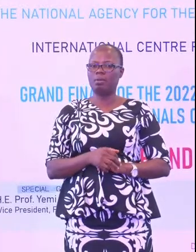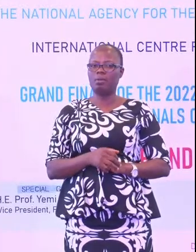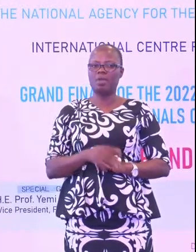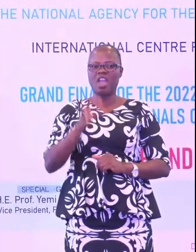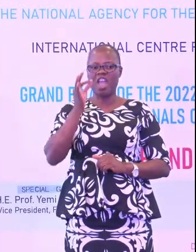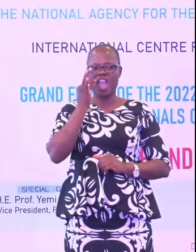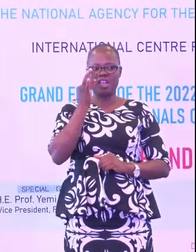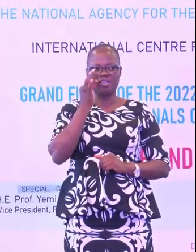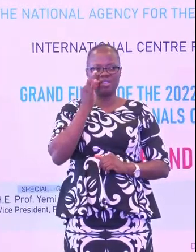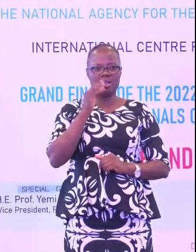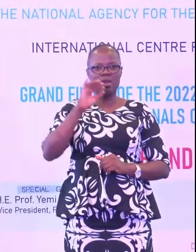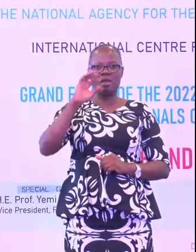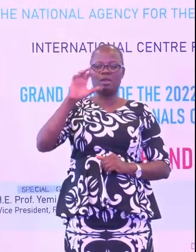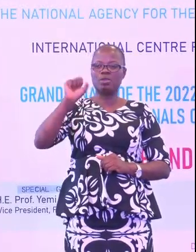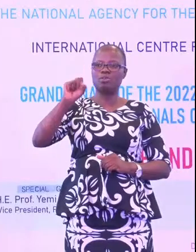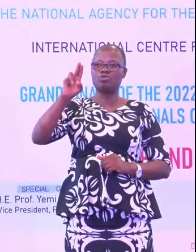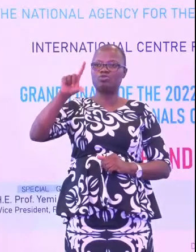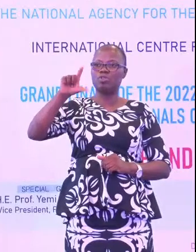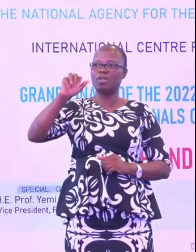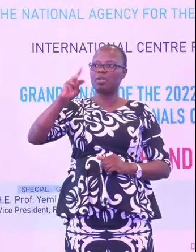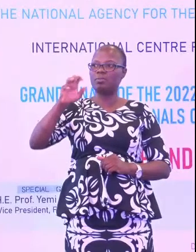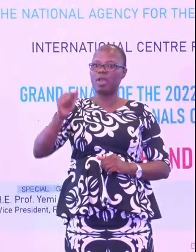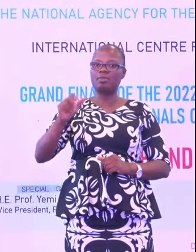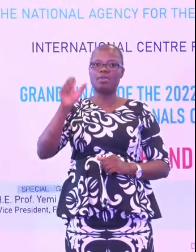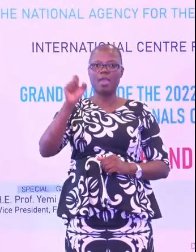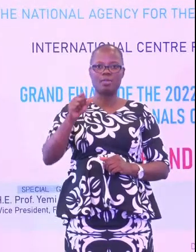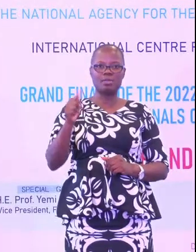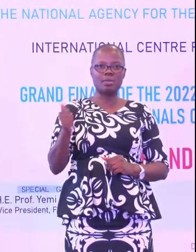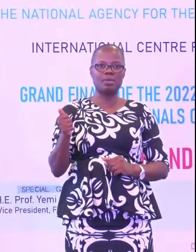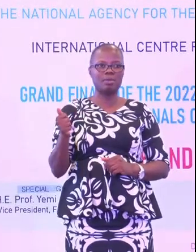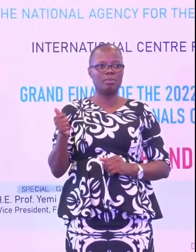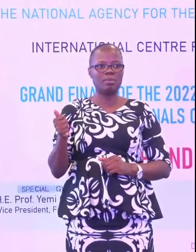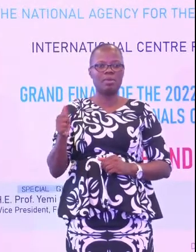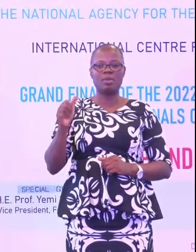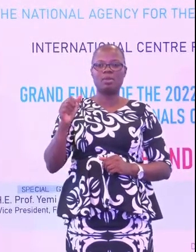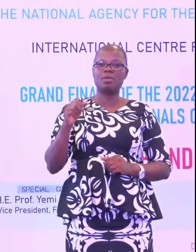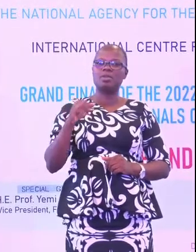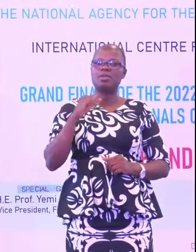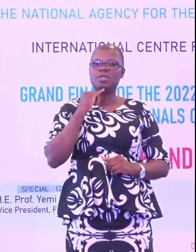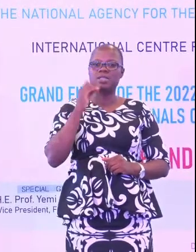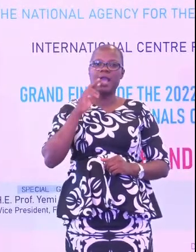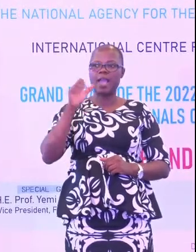Hajia Imam Suleiman Ibrahim, SA, is our SE.